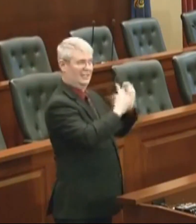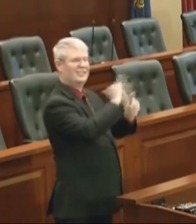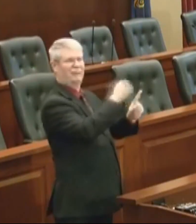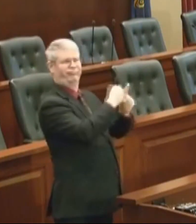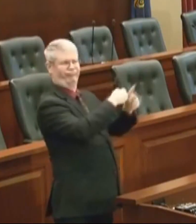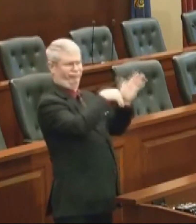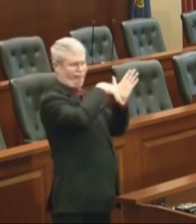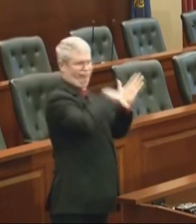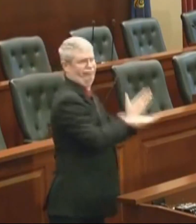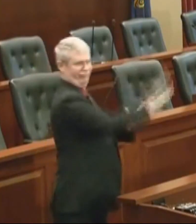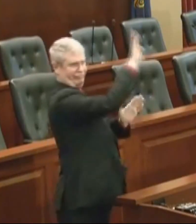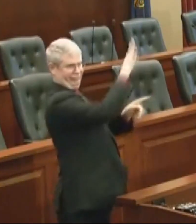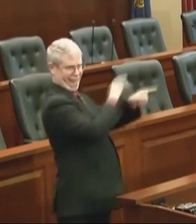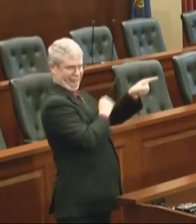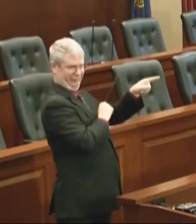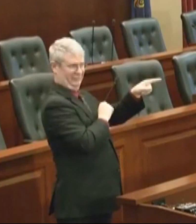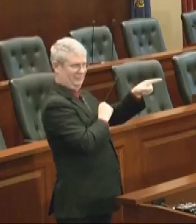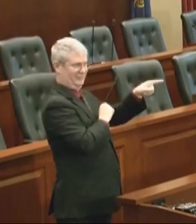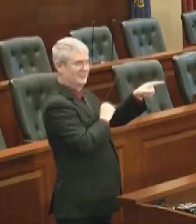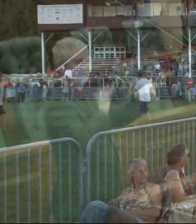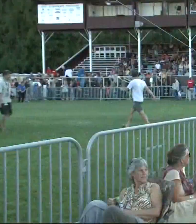Little made that announcement earlier today.